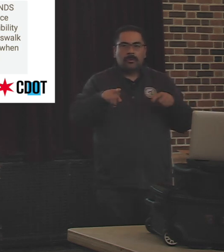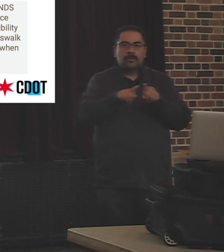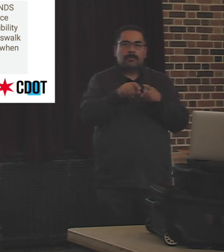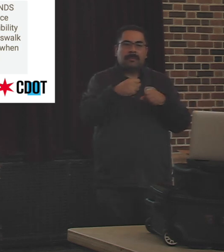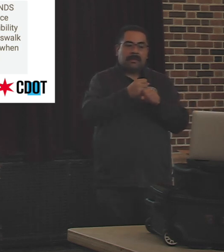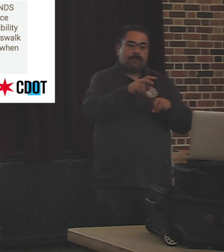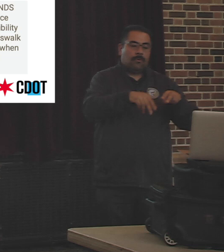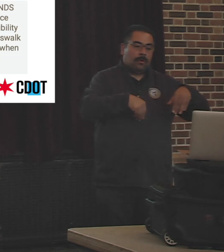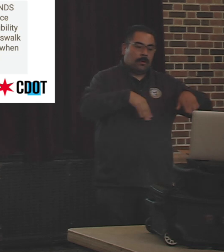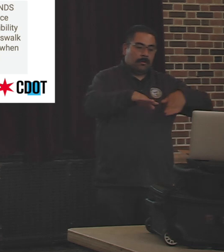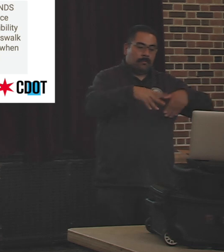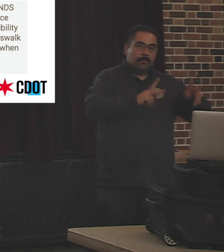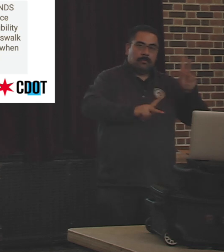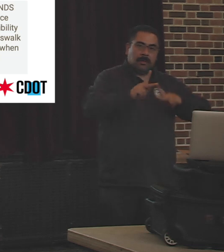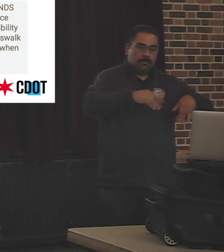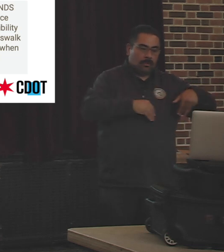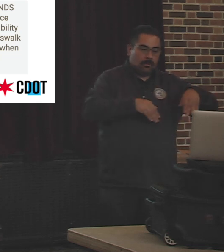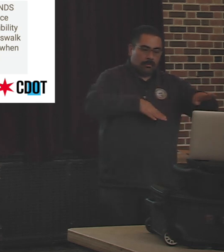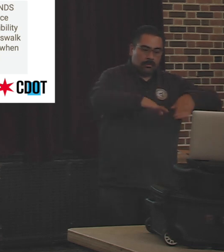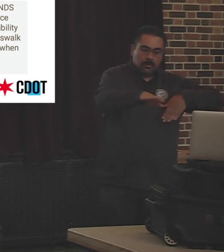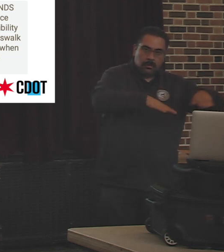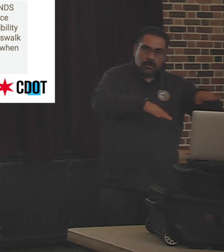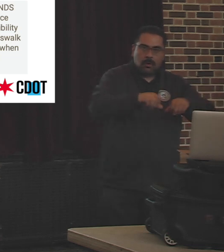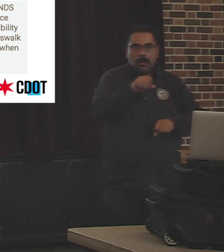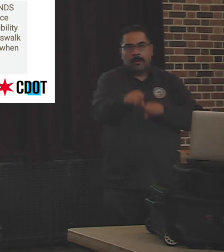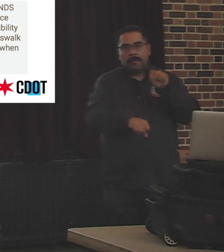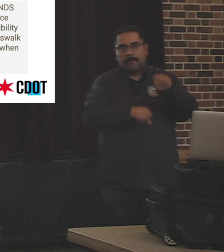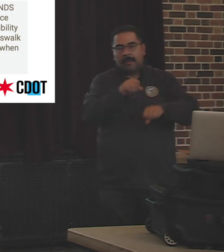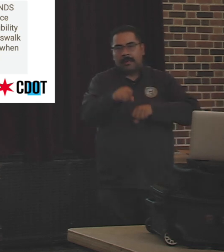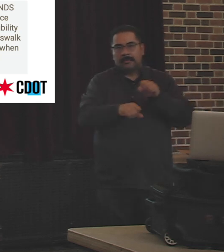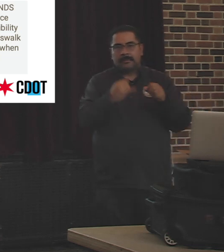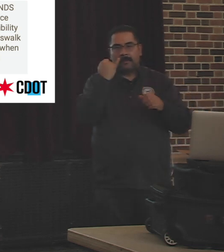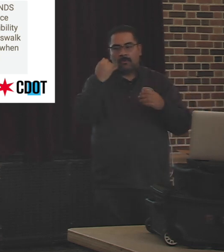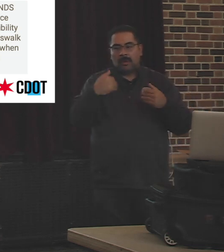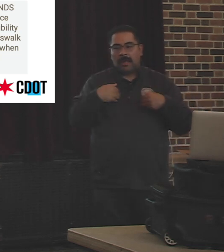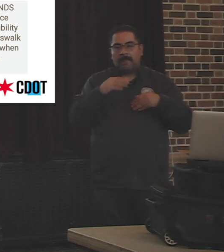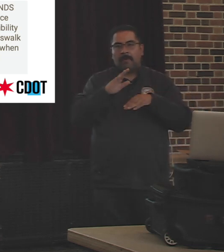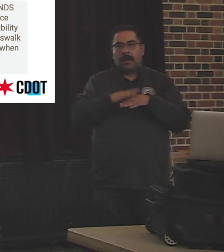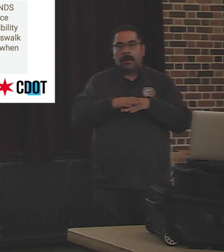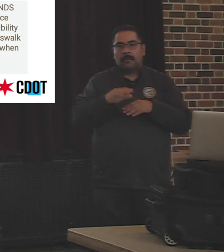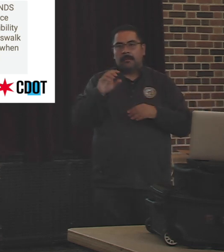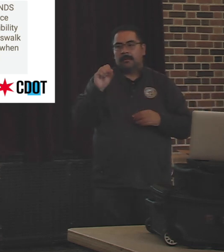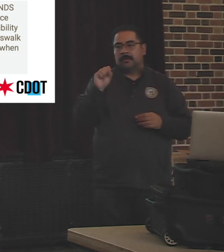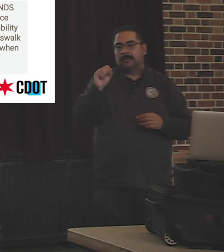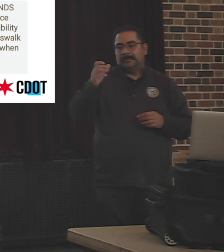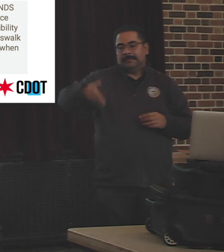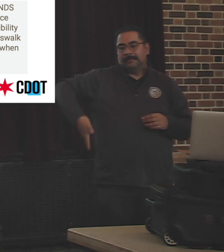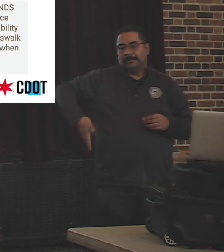and cyclists to cross, especially if you have a bicycle lane that's on the sidewalk.